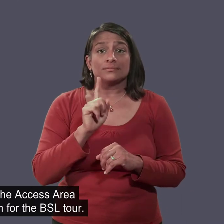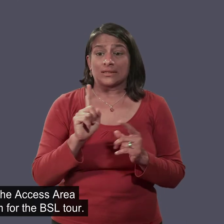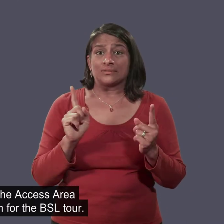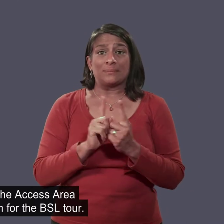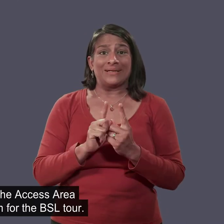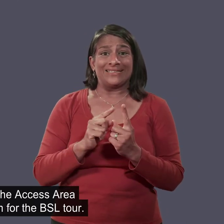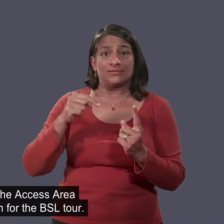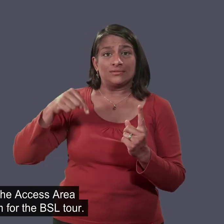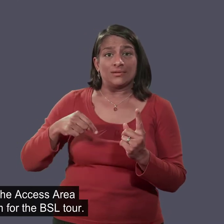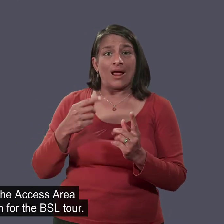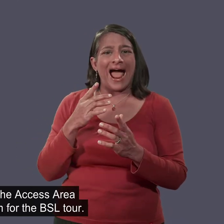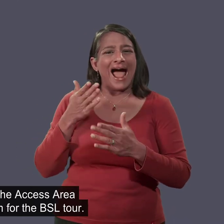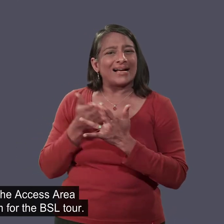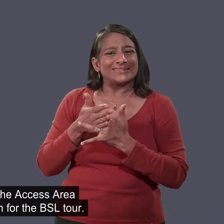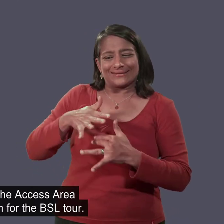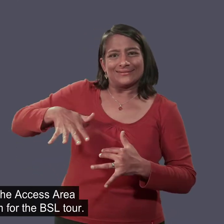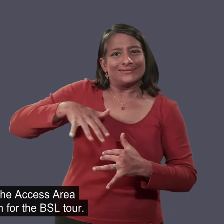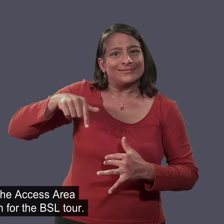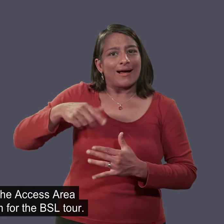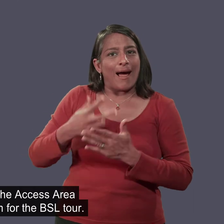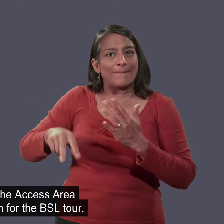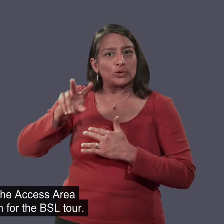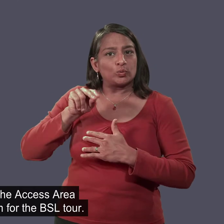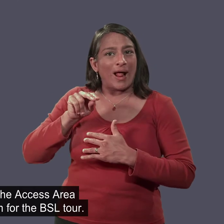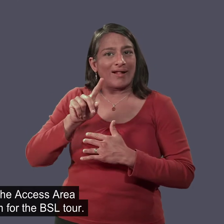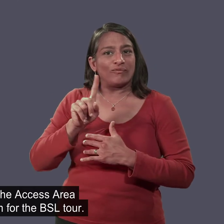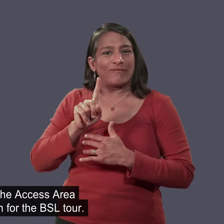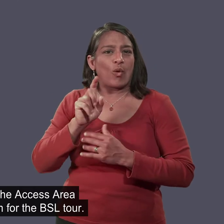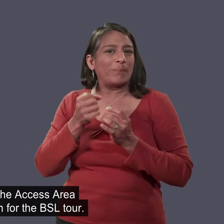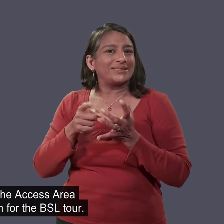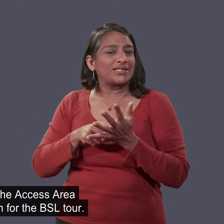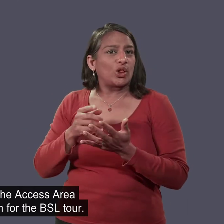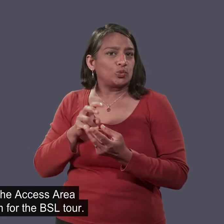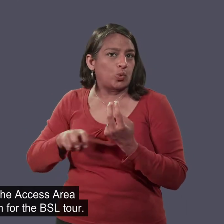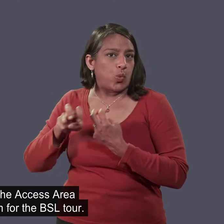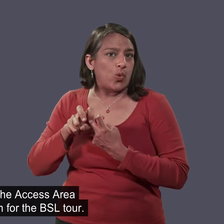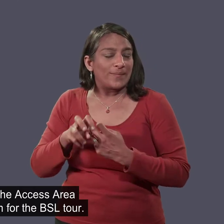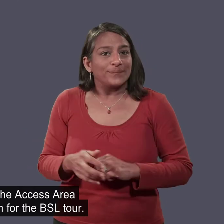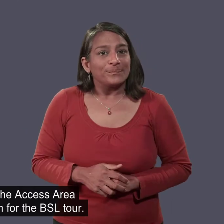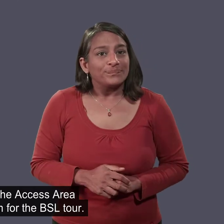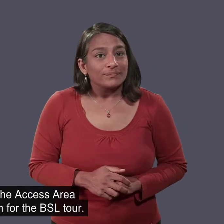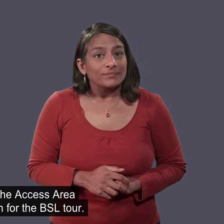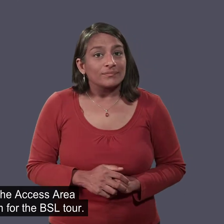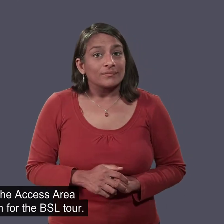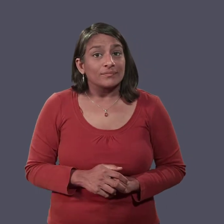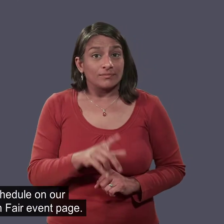Meet at the access area at 12:30 p.m. for the BSL tour. The full